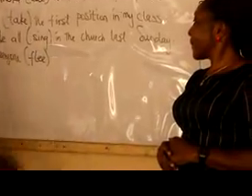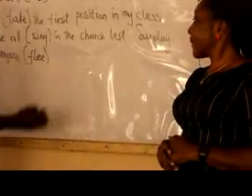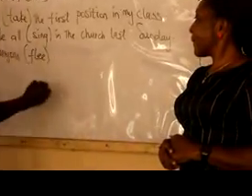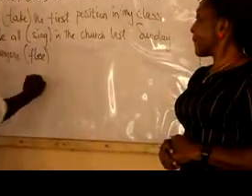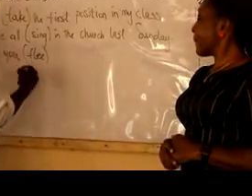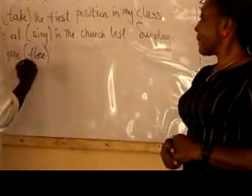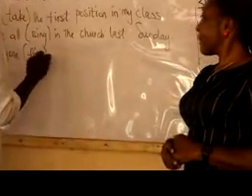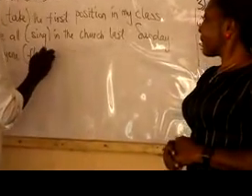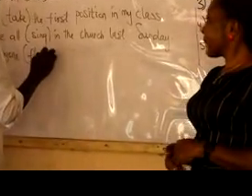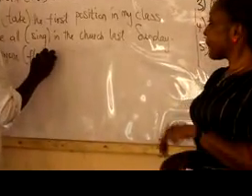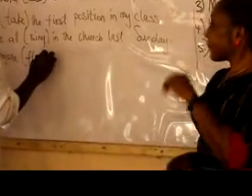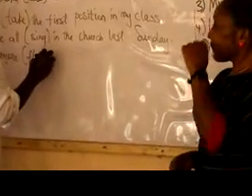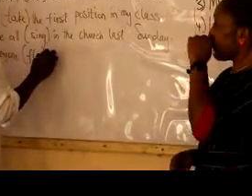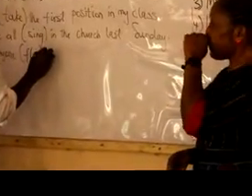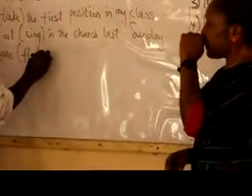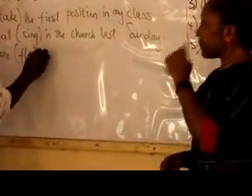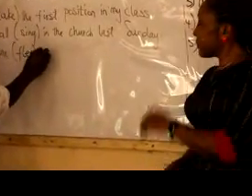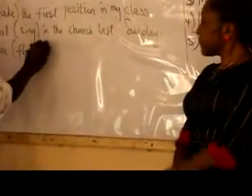everyone flee